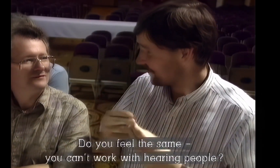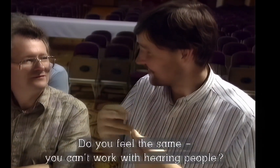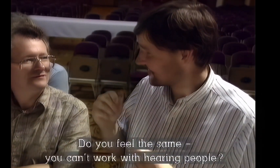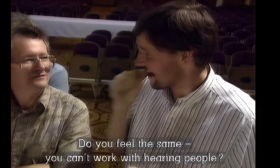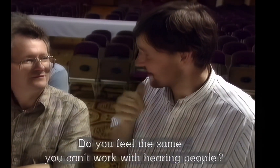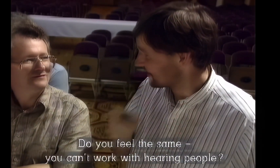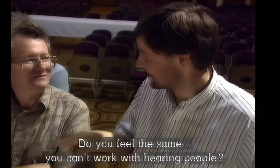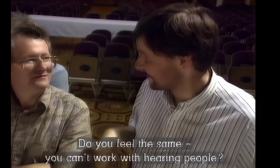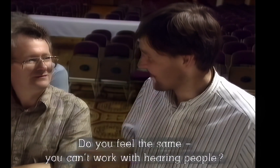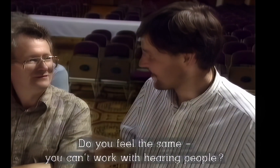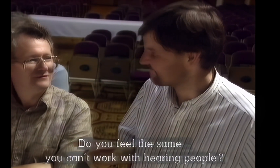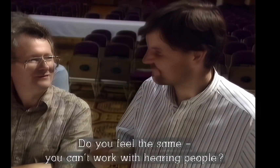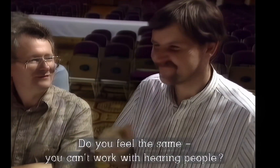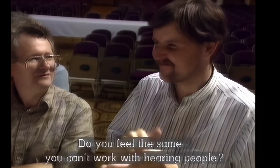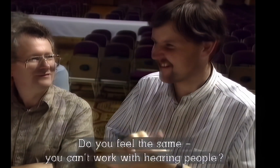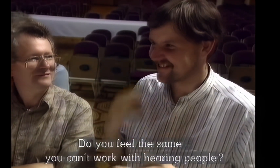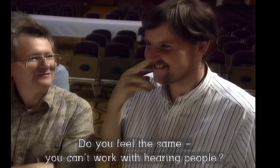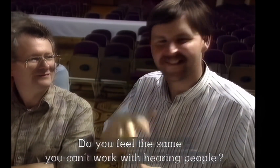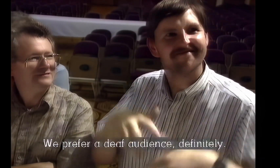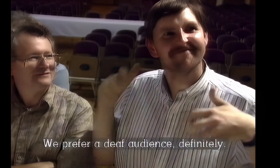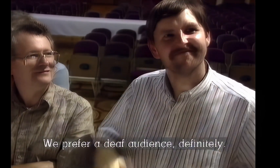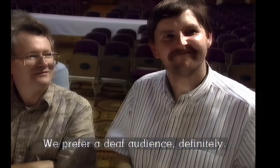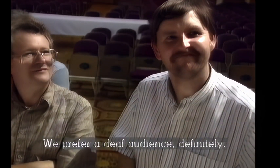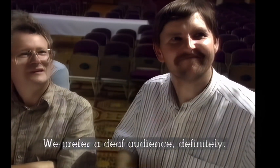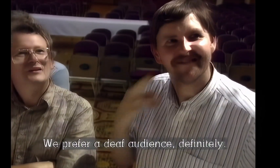same? You can't work with hearing people, can you? Prefer a deaf audience, yes, definitely.